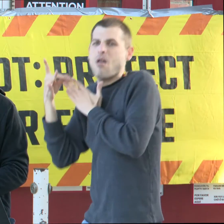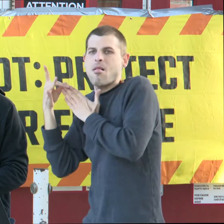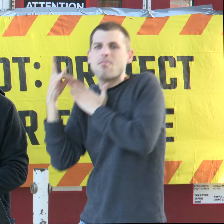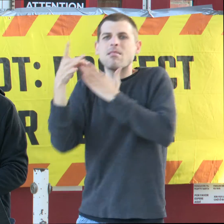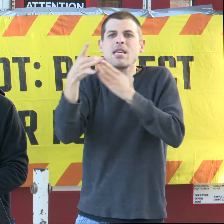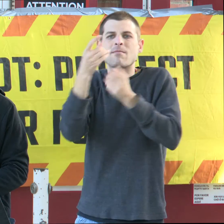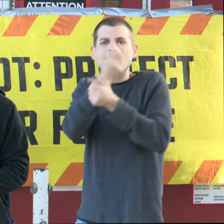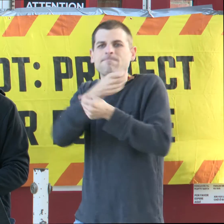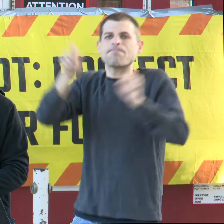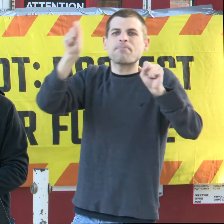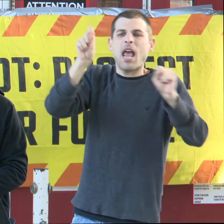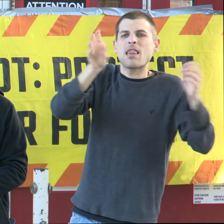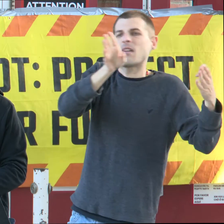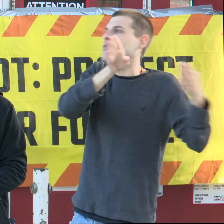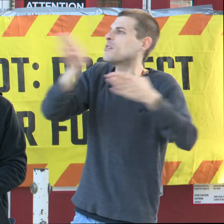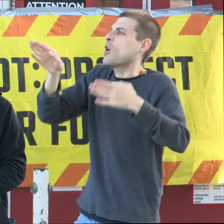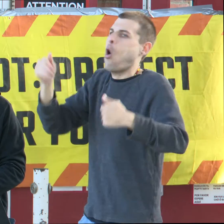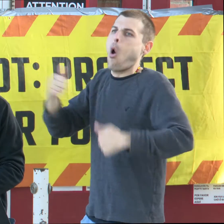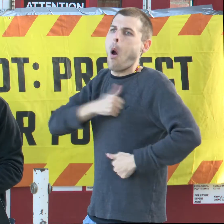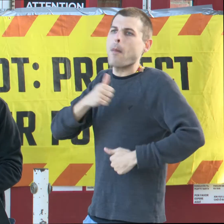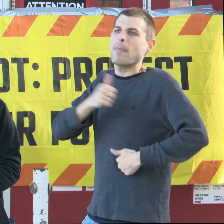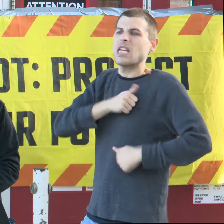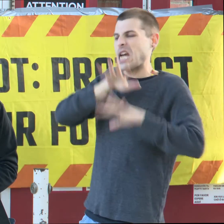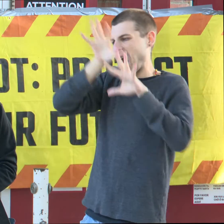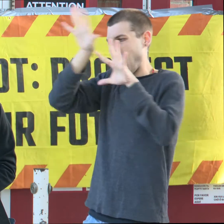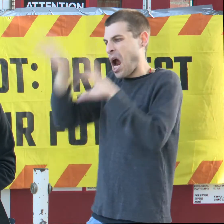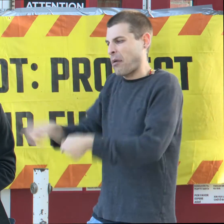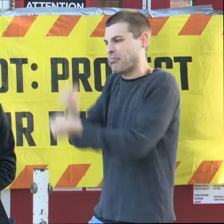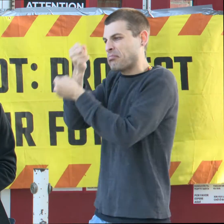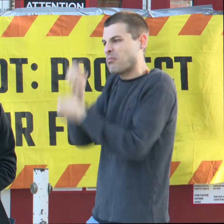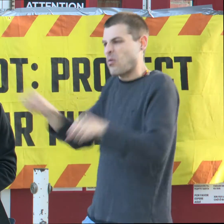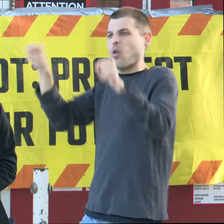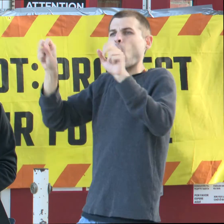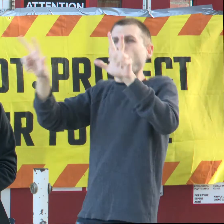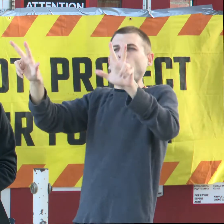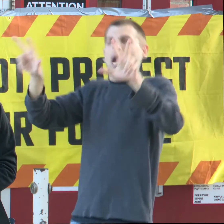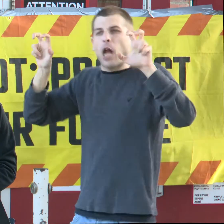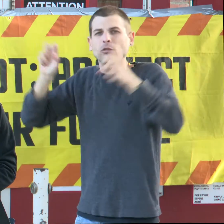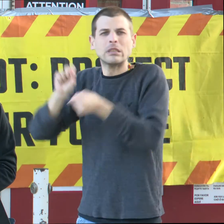for the Union Army to rescue over 300 slaves at once.